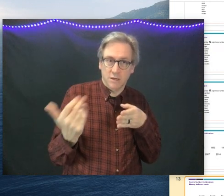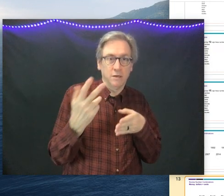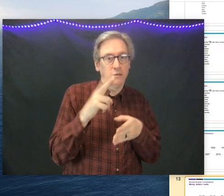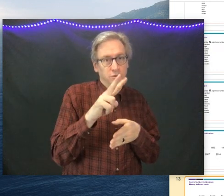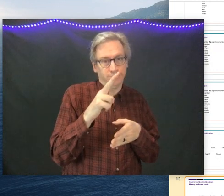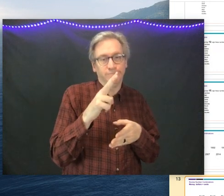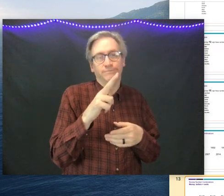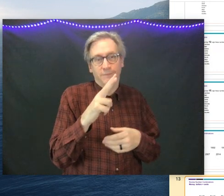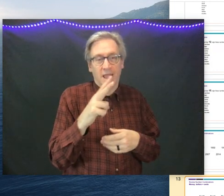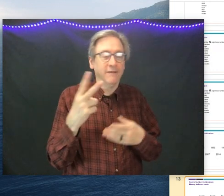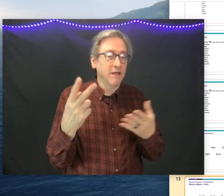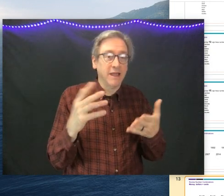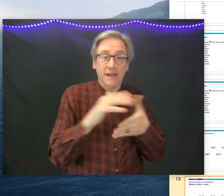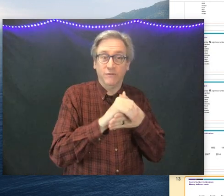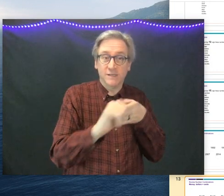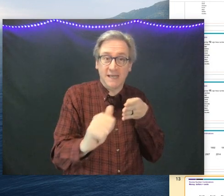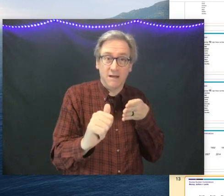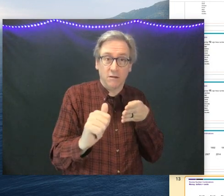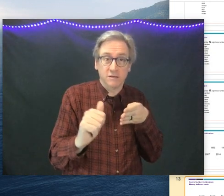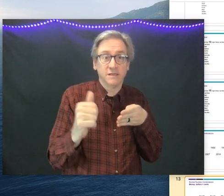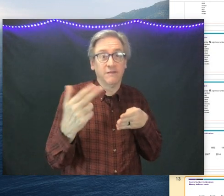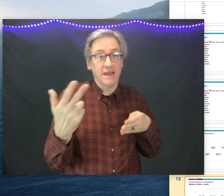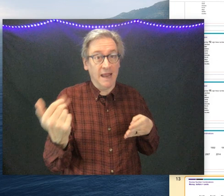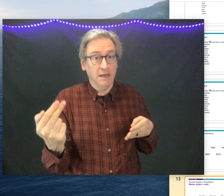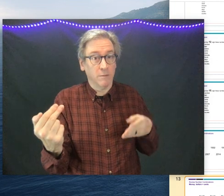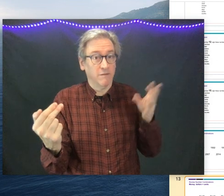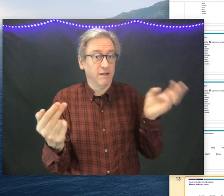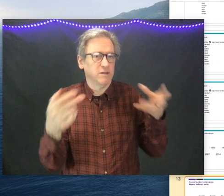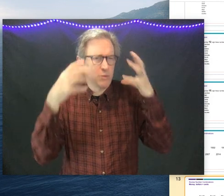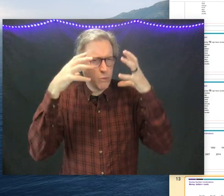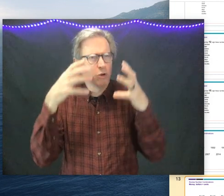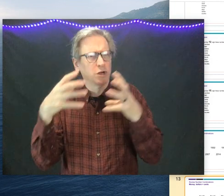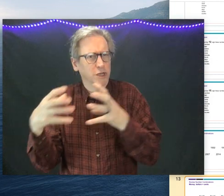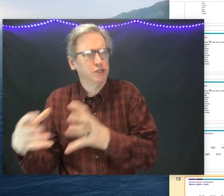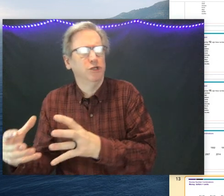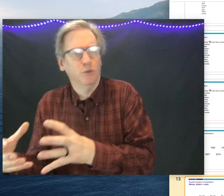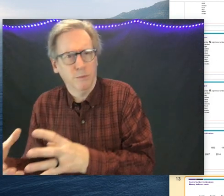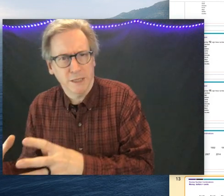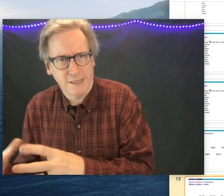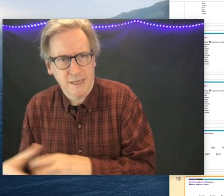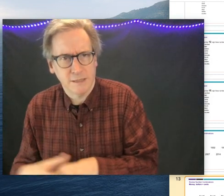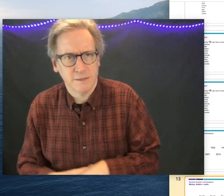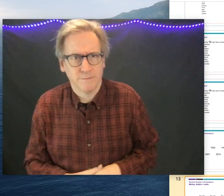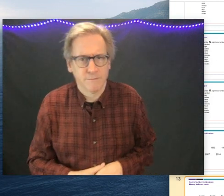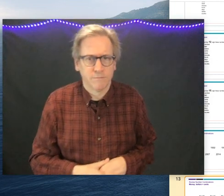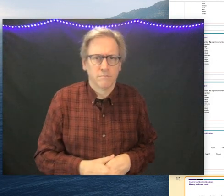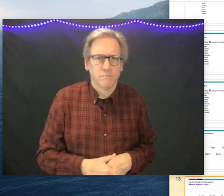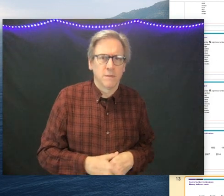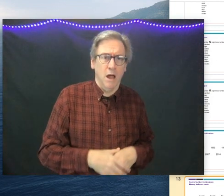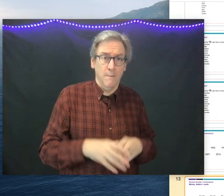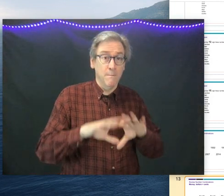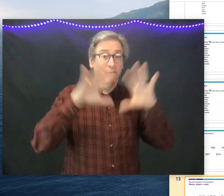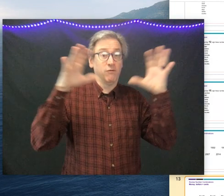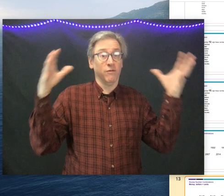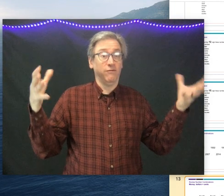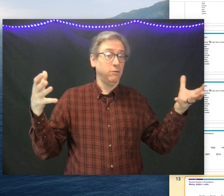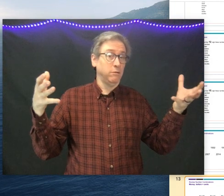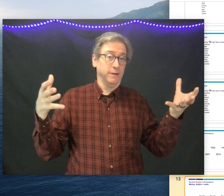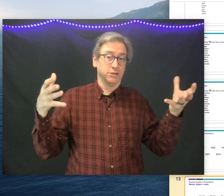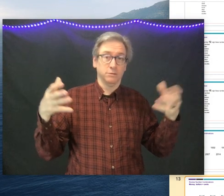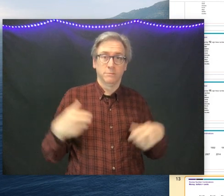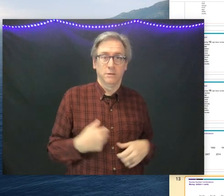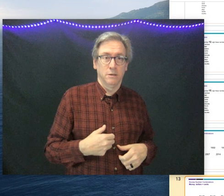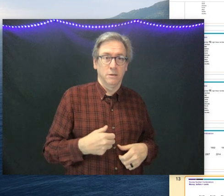$2.15. And again, if you set dollars, then any number that follows, we're going to assume is cents. But for the